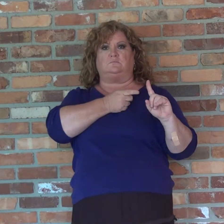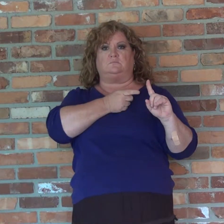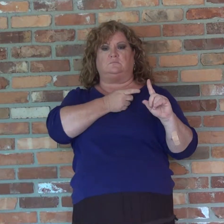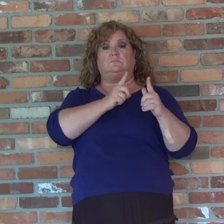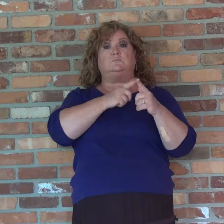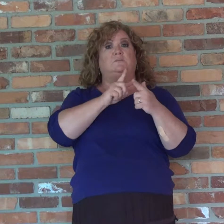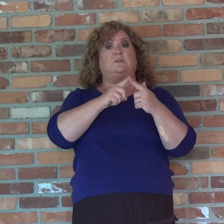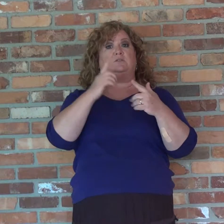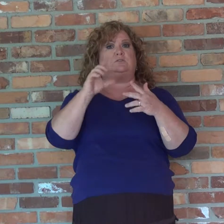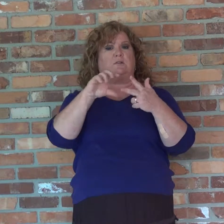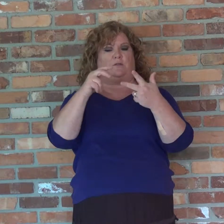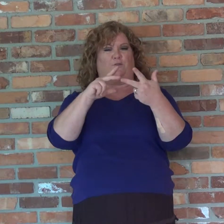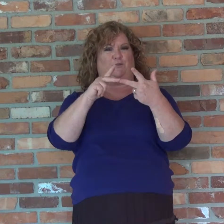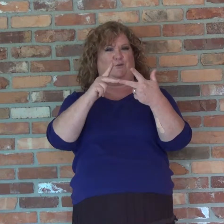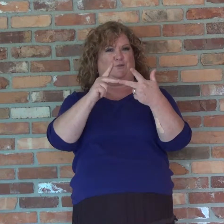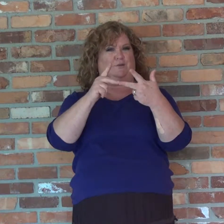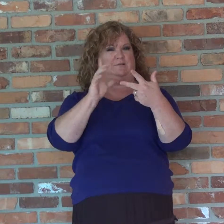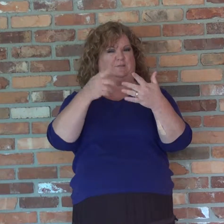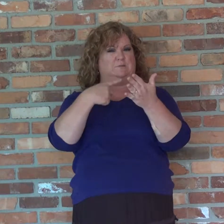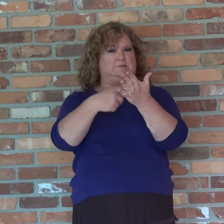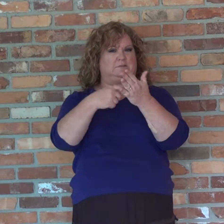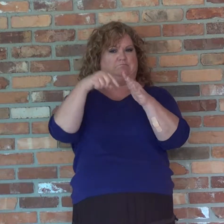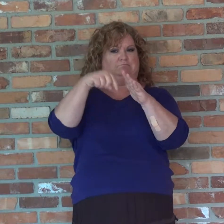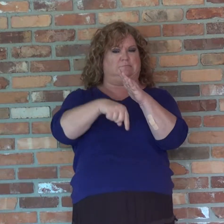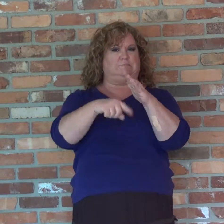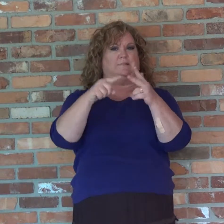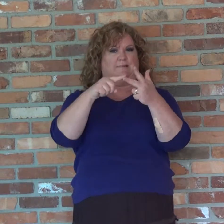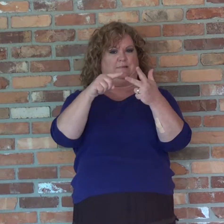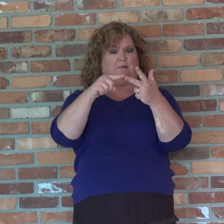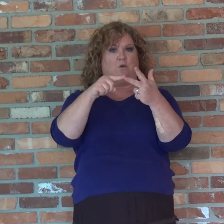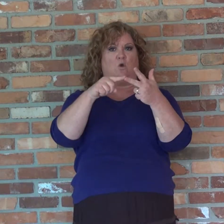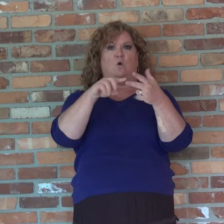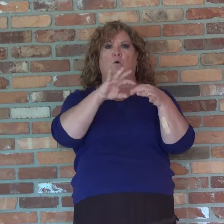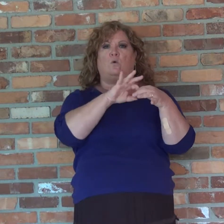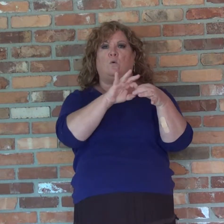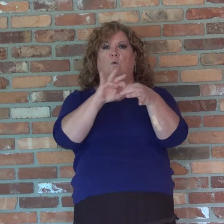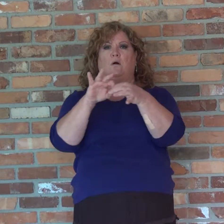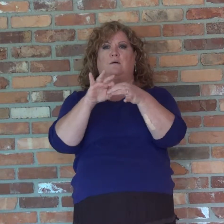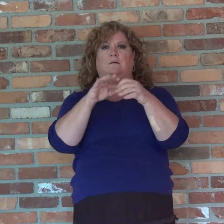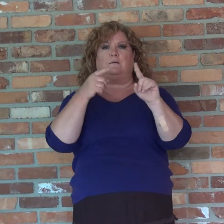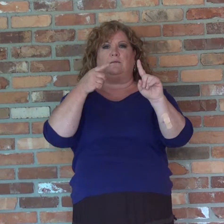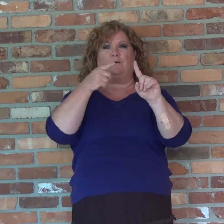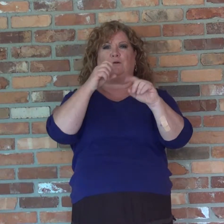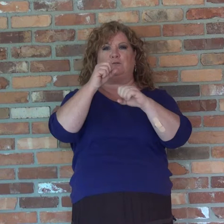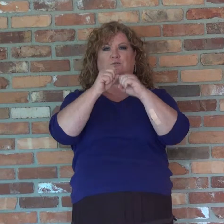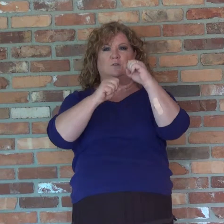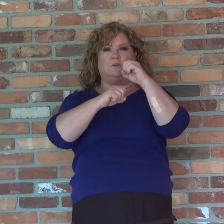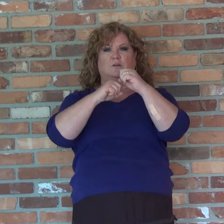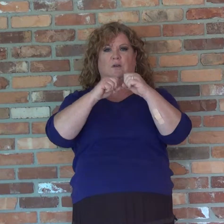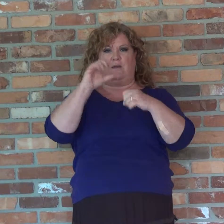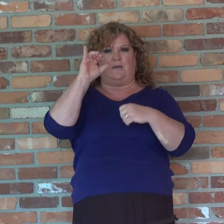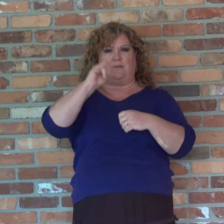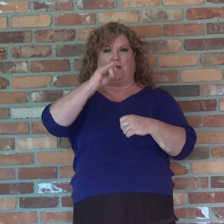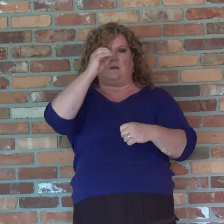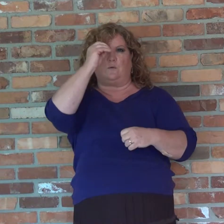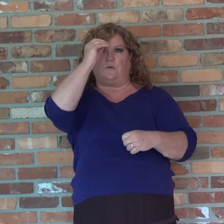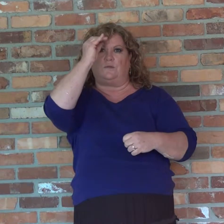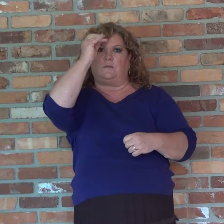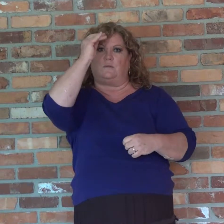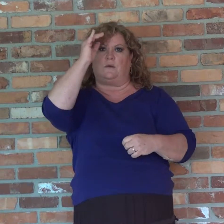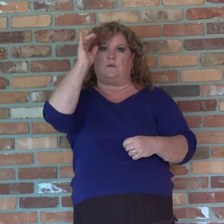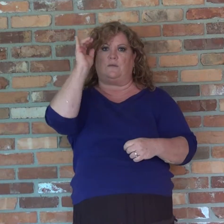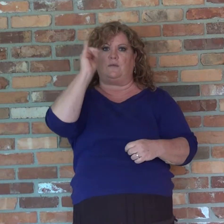then there's this thing that's called a cooperative goal structure. And it's the one that I think has got all kinds of potential for us to think about.